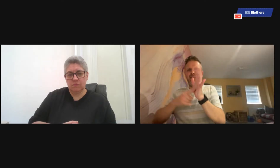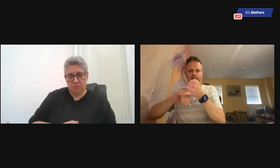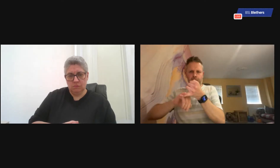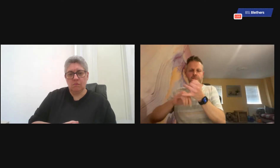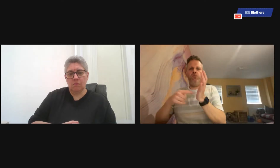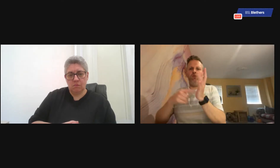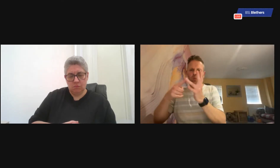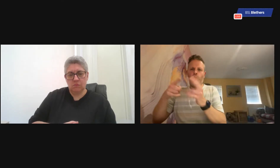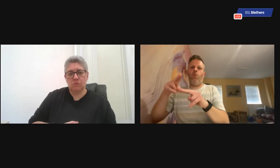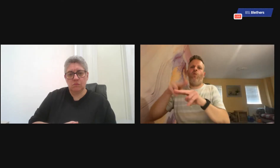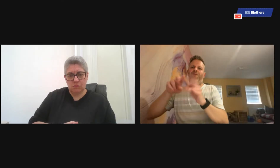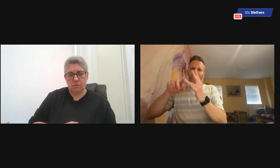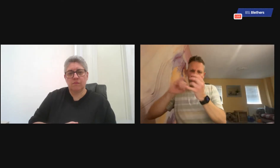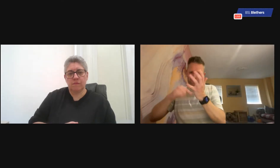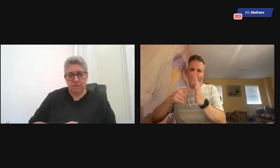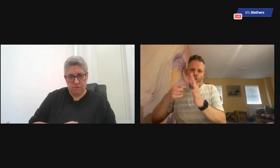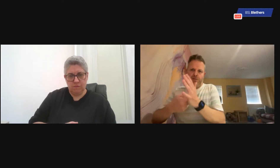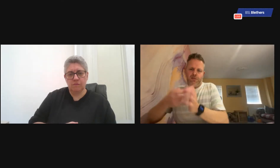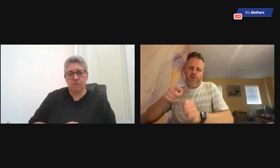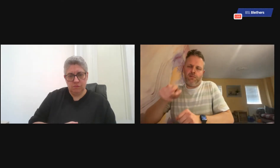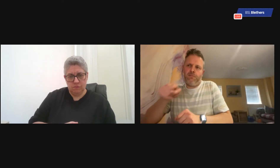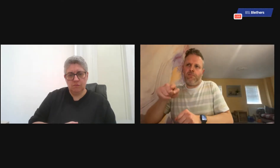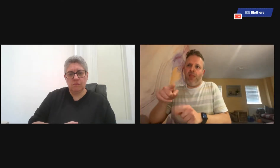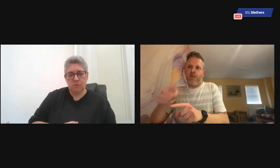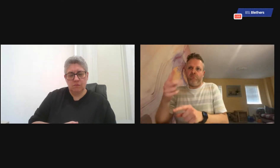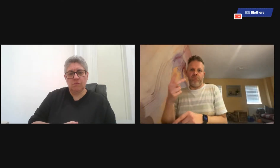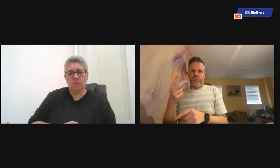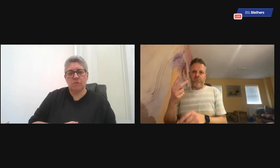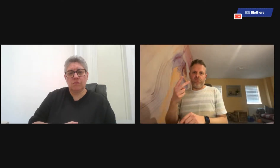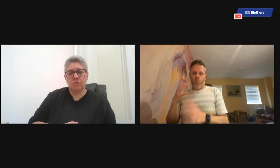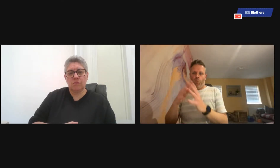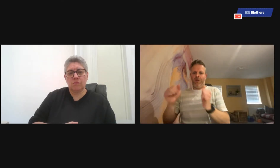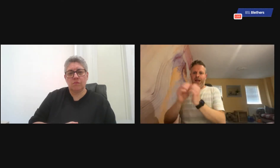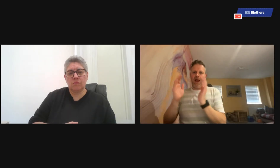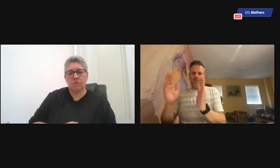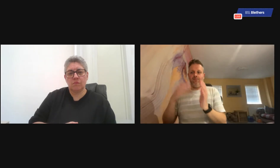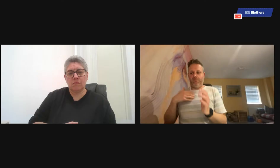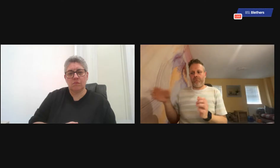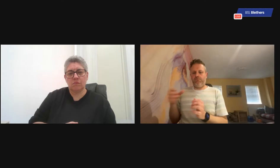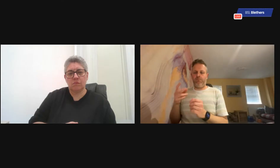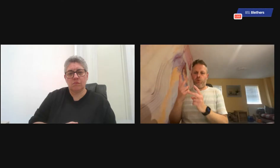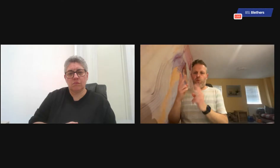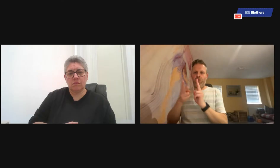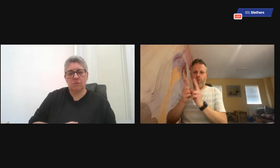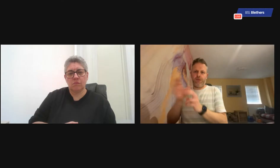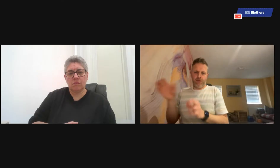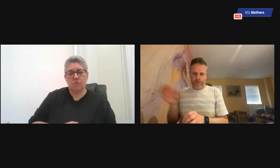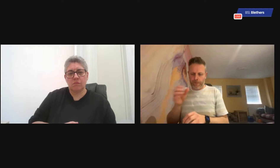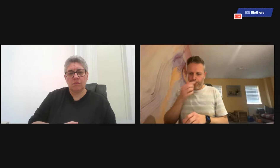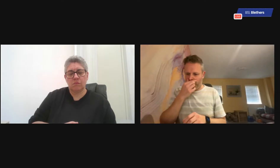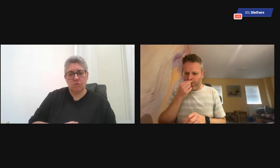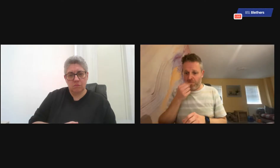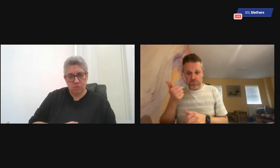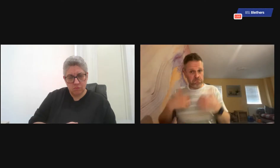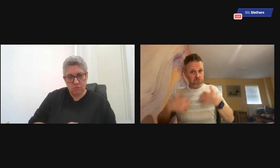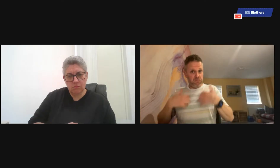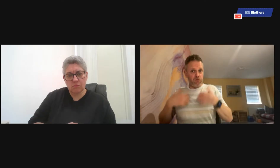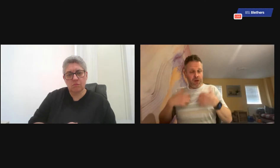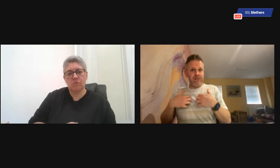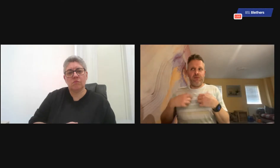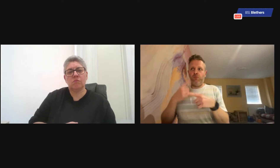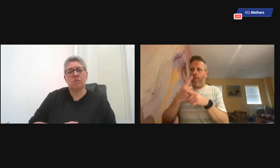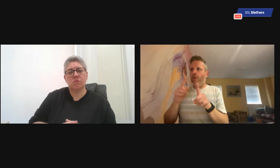Foster. So, yes, so Skills to Foster, we went along and it was a full weekend. I did